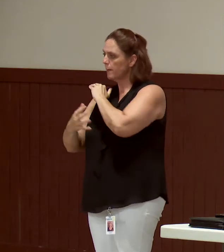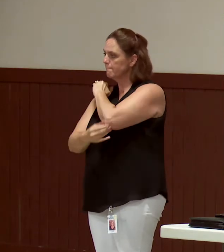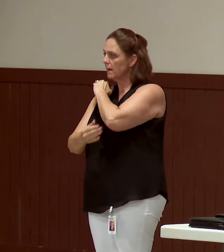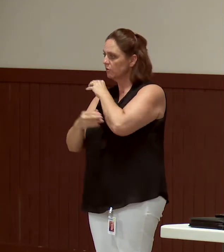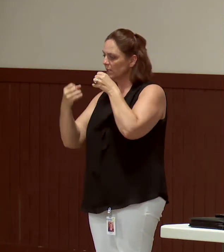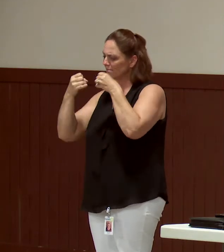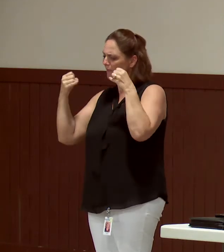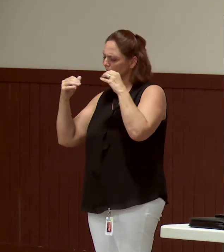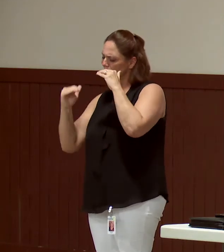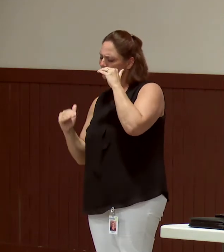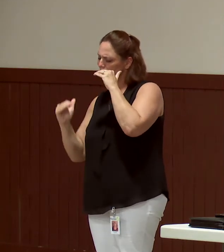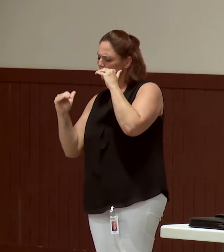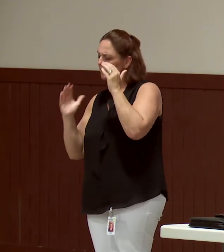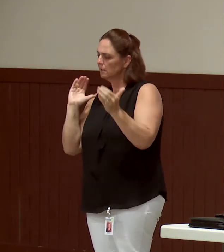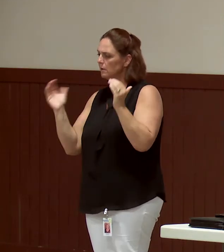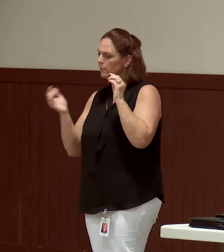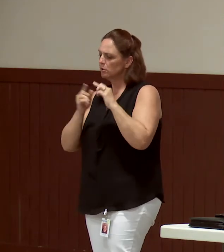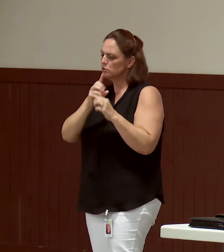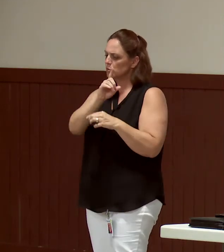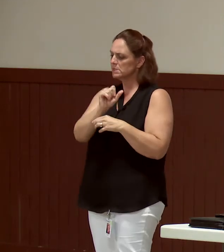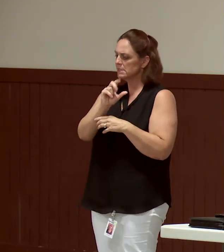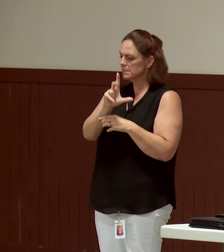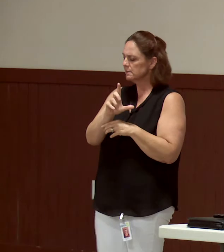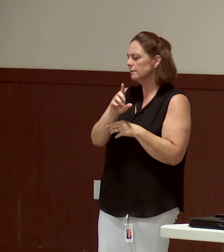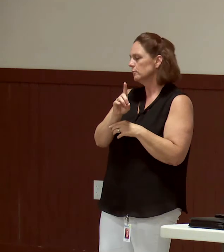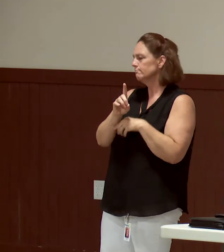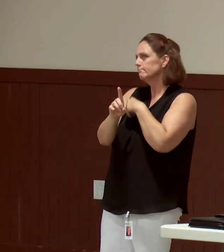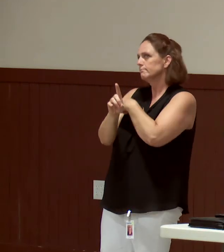compared to just under 20% for Hispanic,